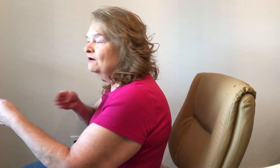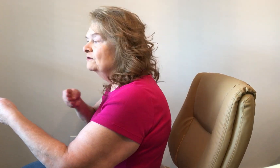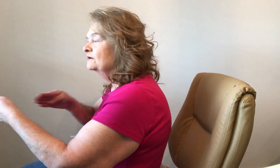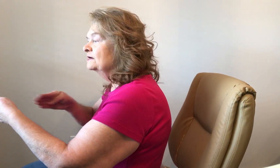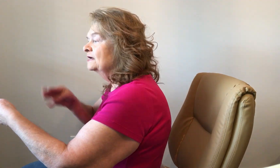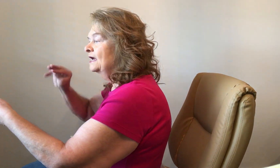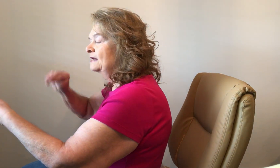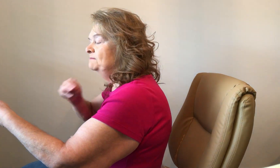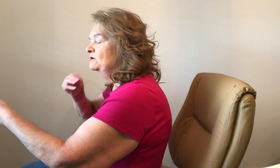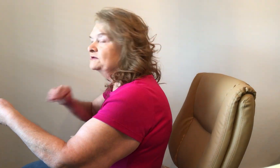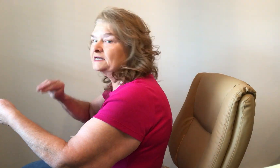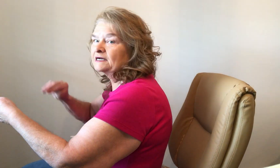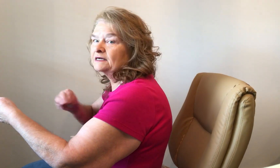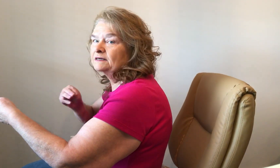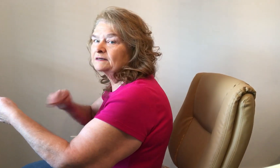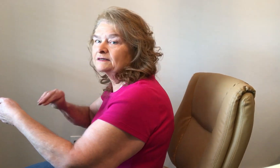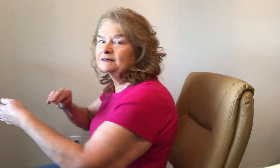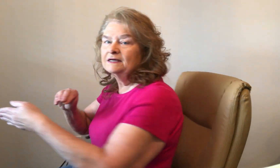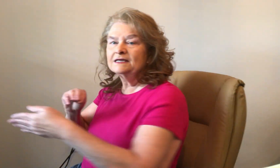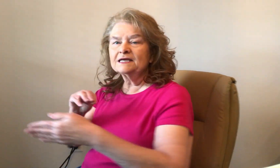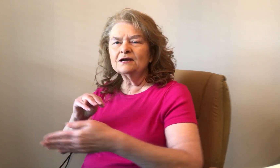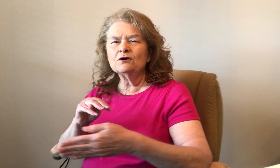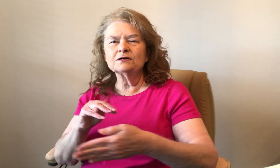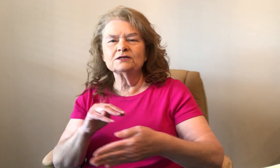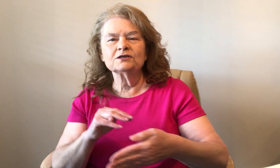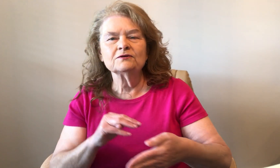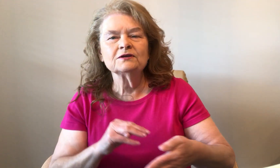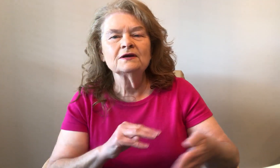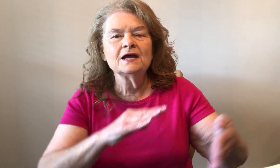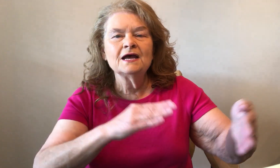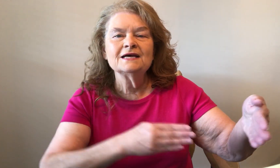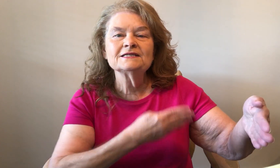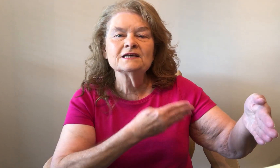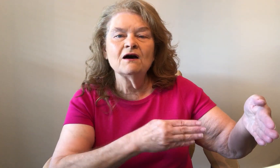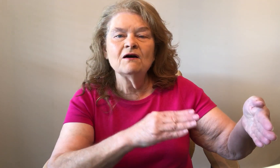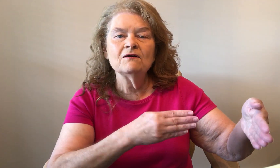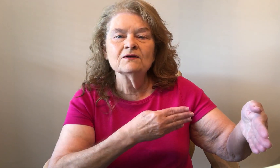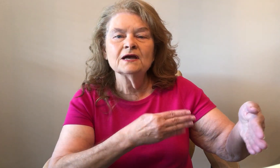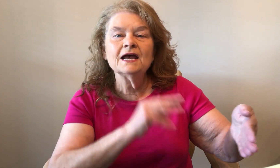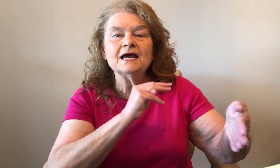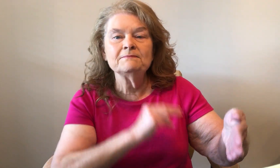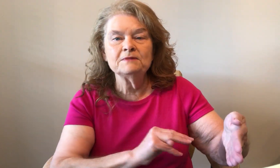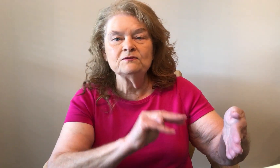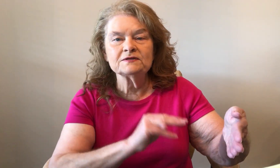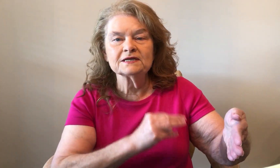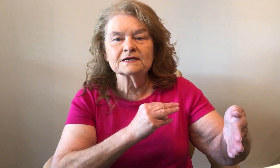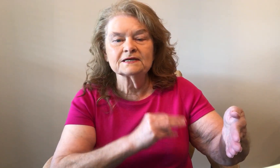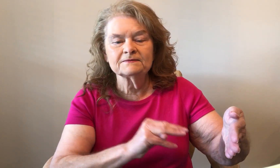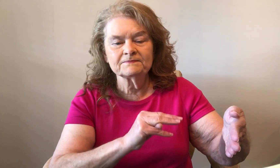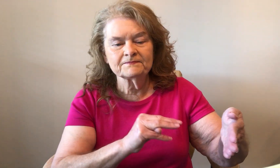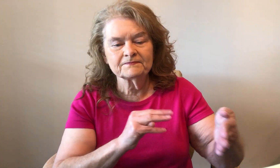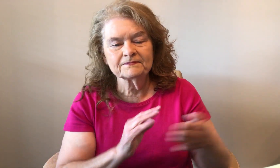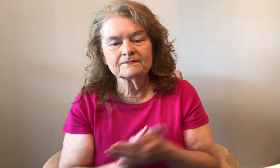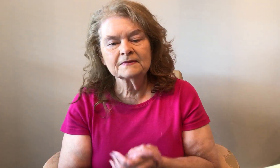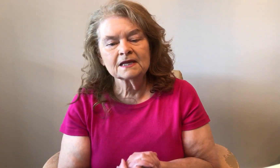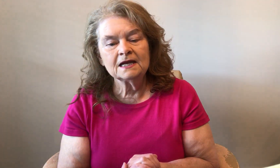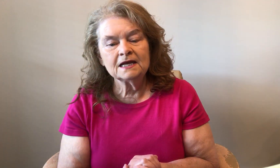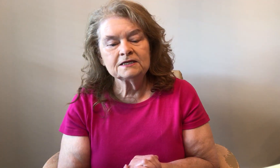Song and music. Kind of hard to show you. Song and music. Do